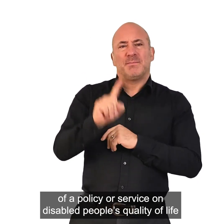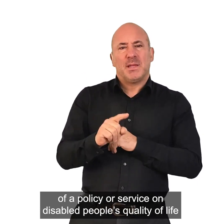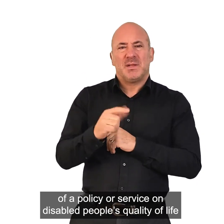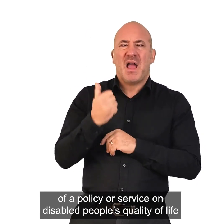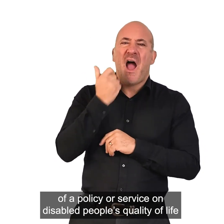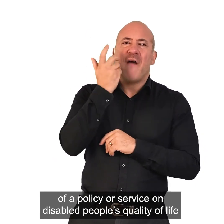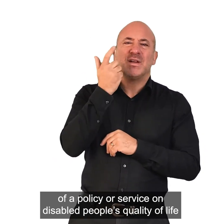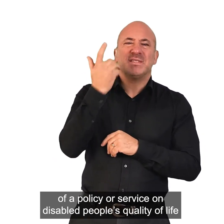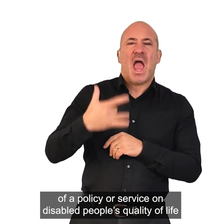life